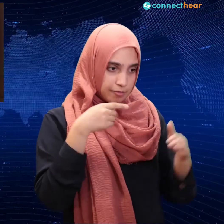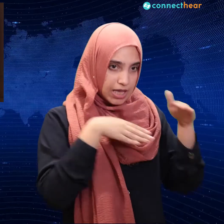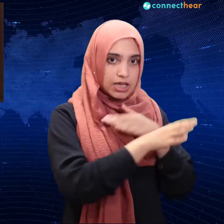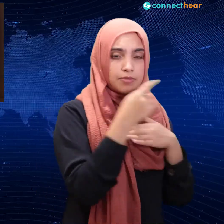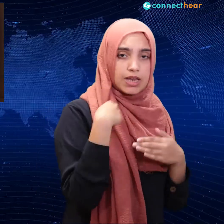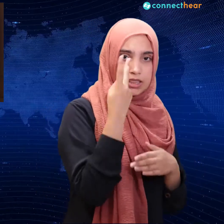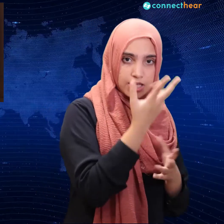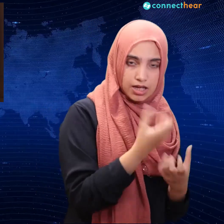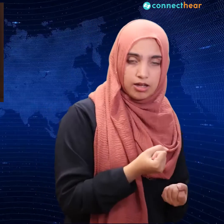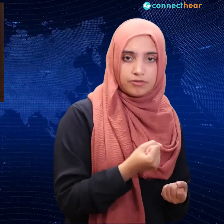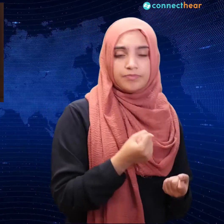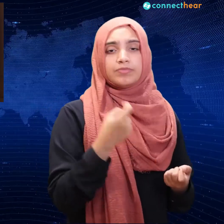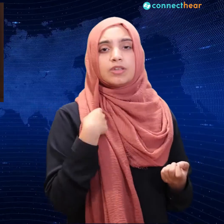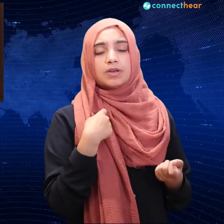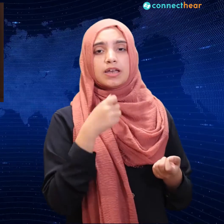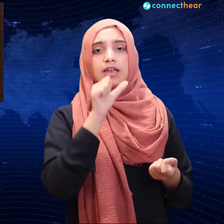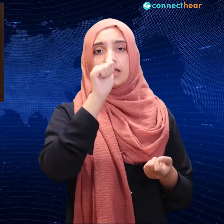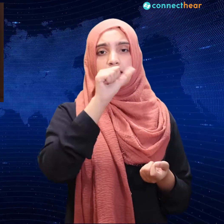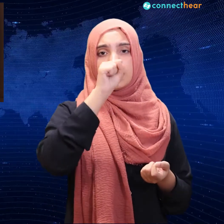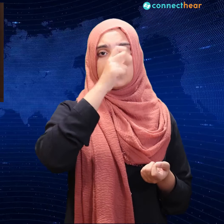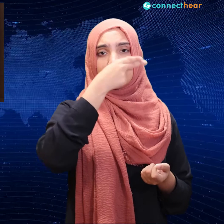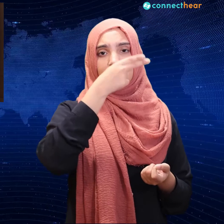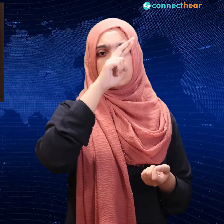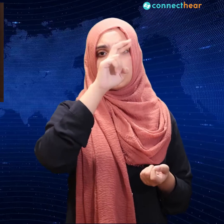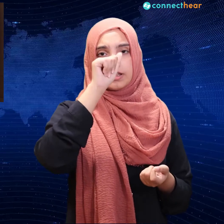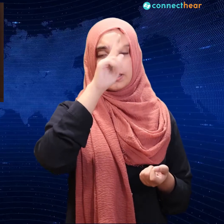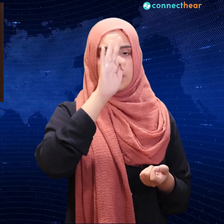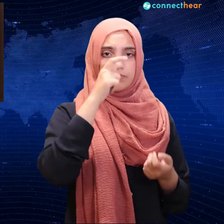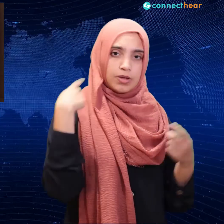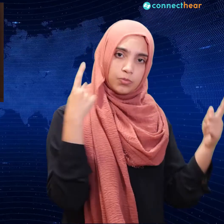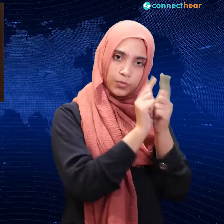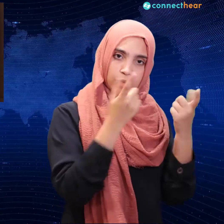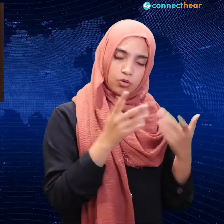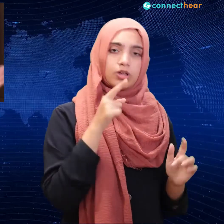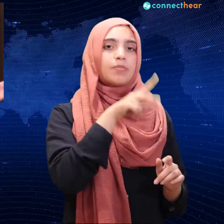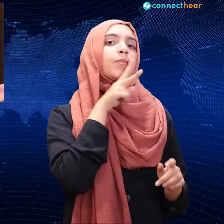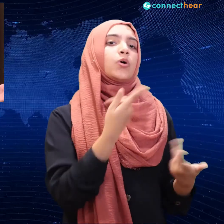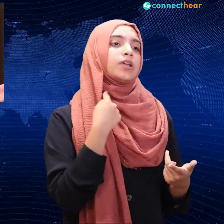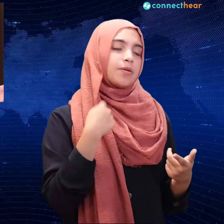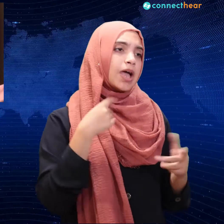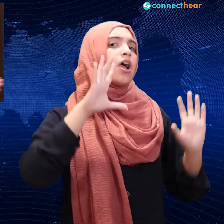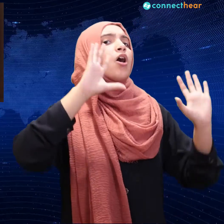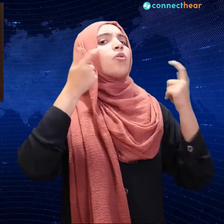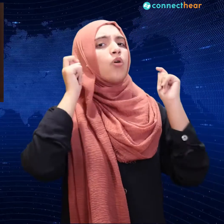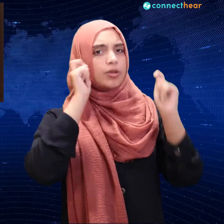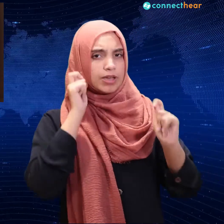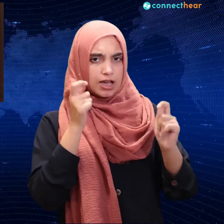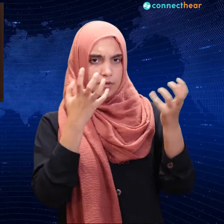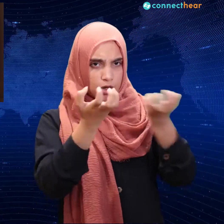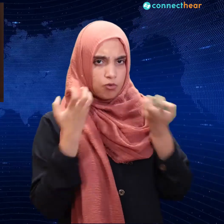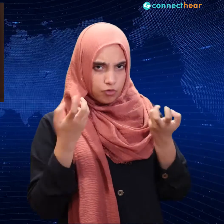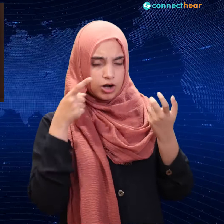Ashraf Ghani earlier this year. I assured him, I told him we will do anything for a peace between you